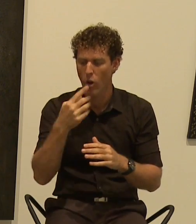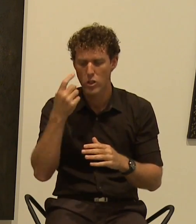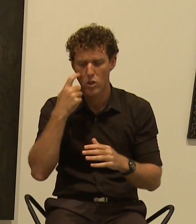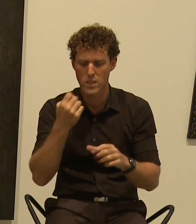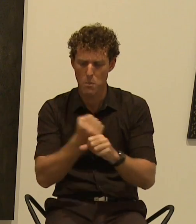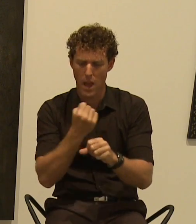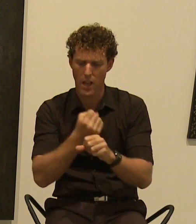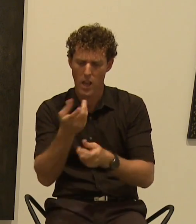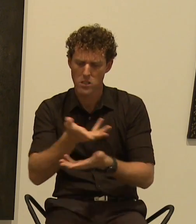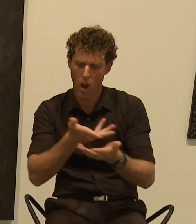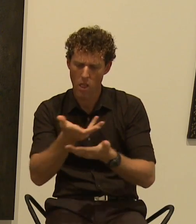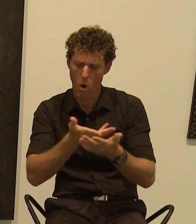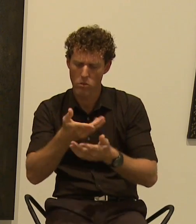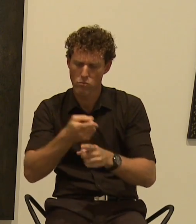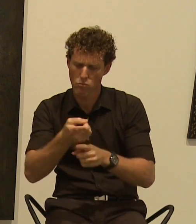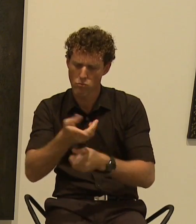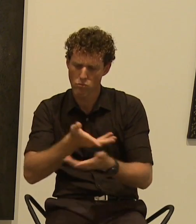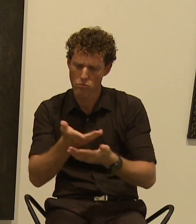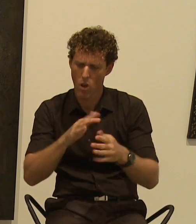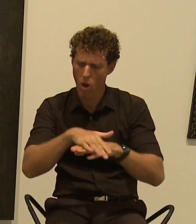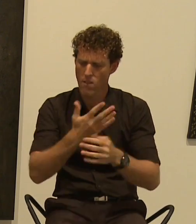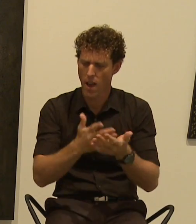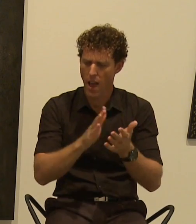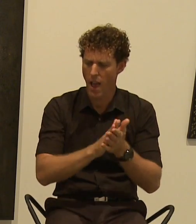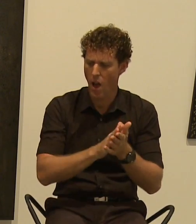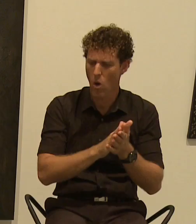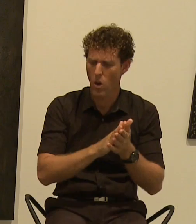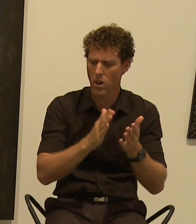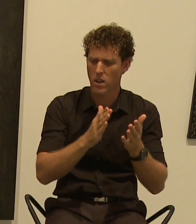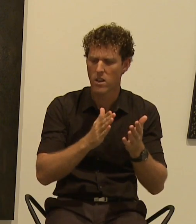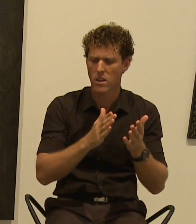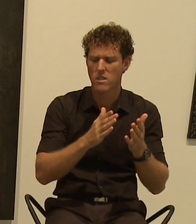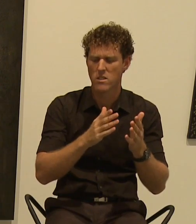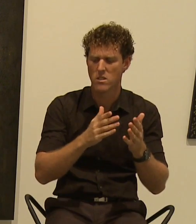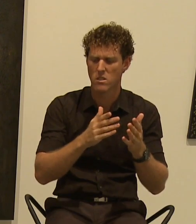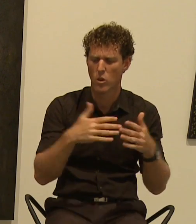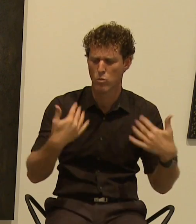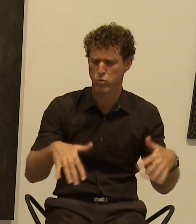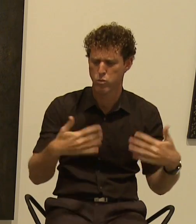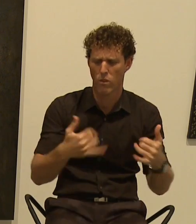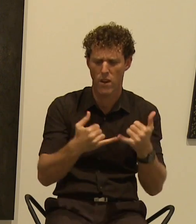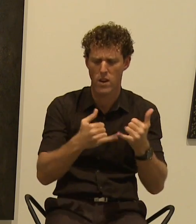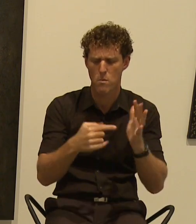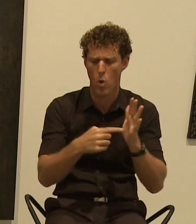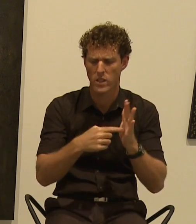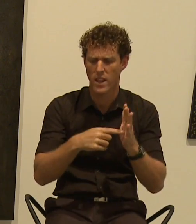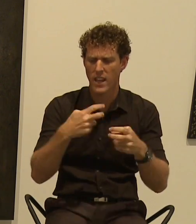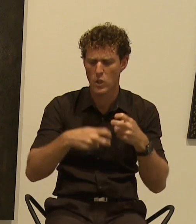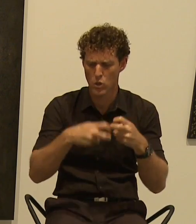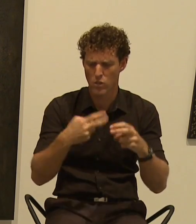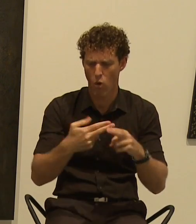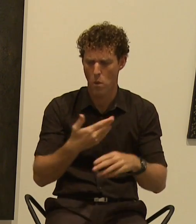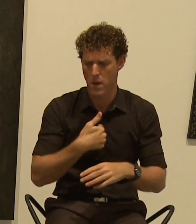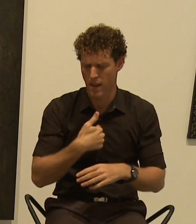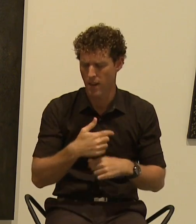a dialogue about these images, which are very important to